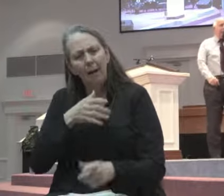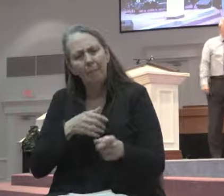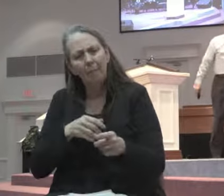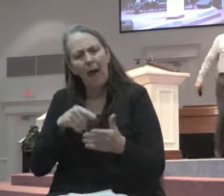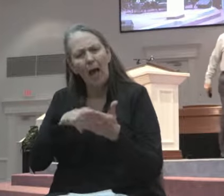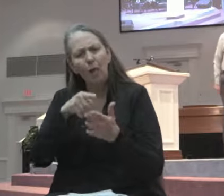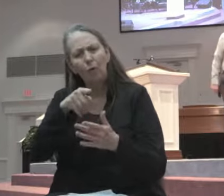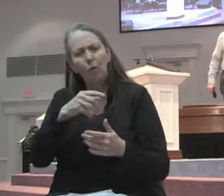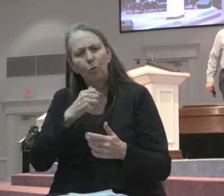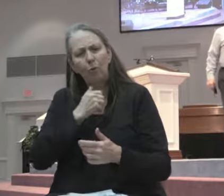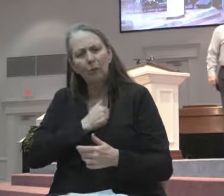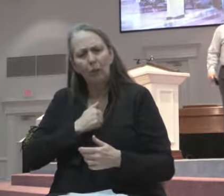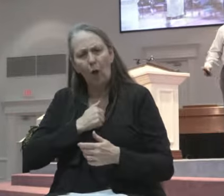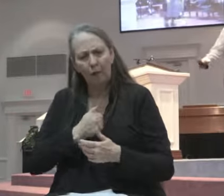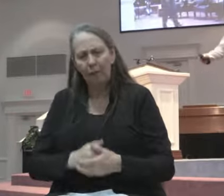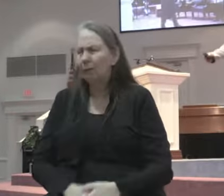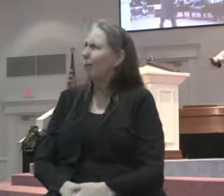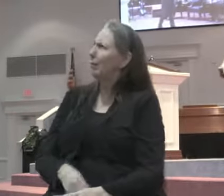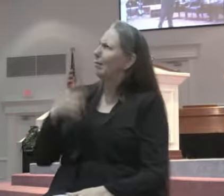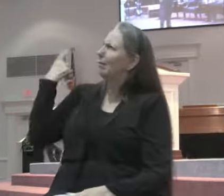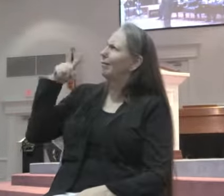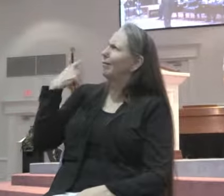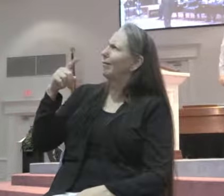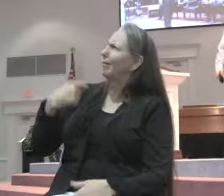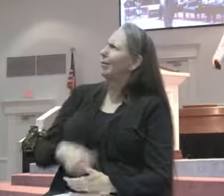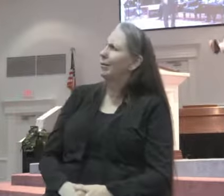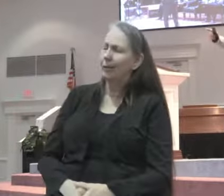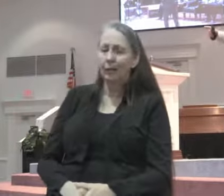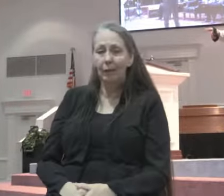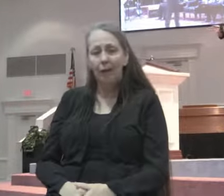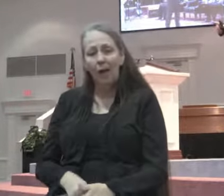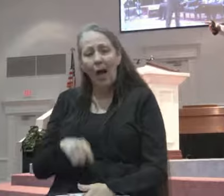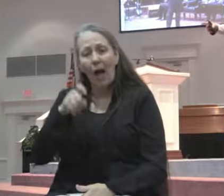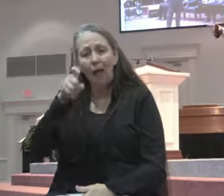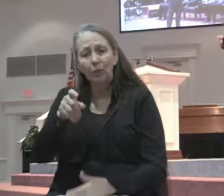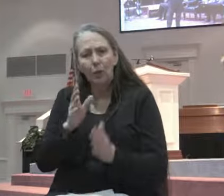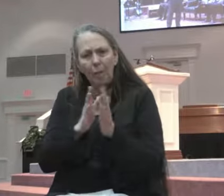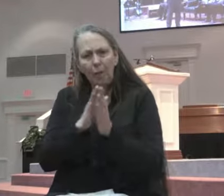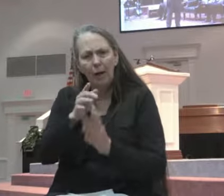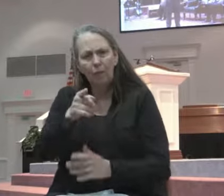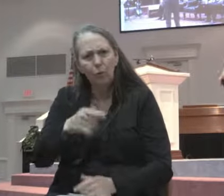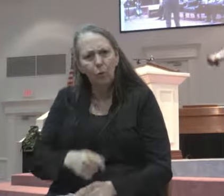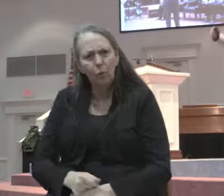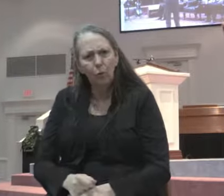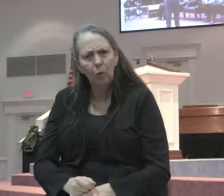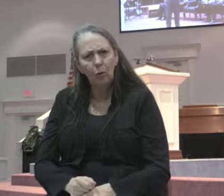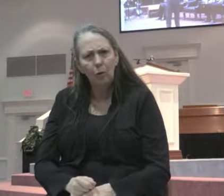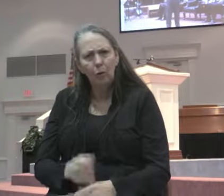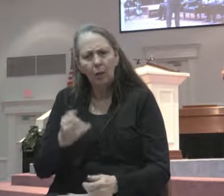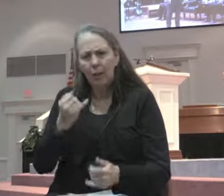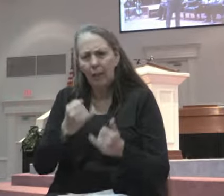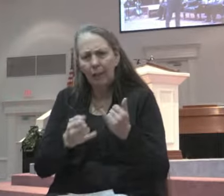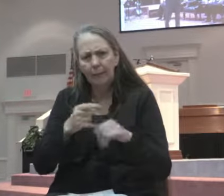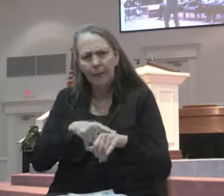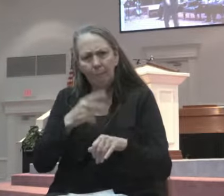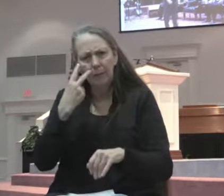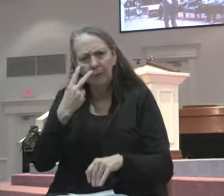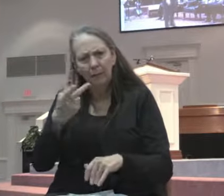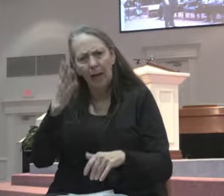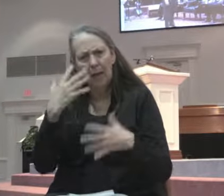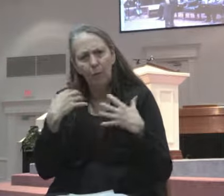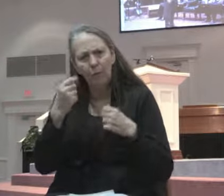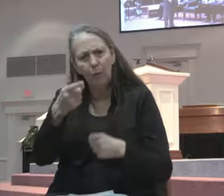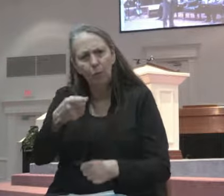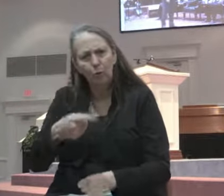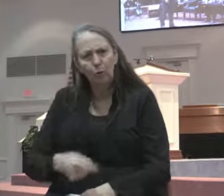owe you an apology. She said, what for? I said, I should have prayed for you the last time I saw you, and God would have